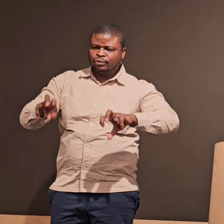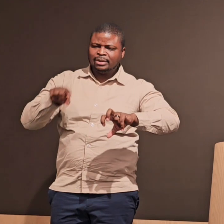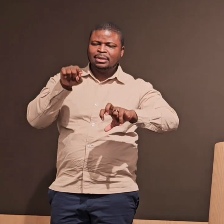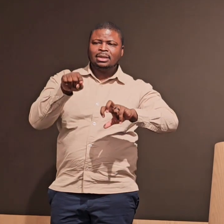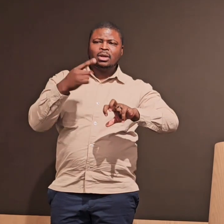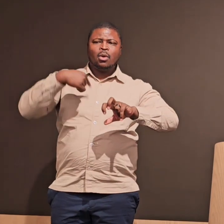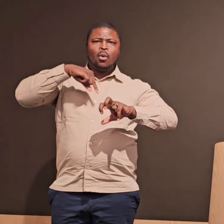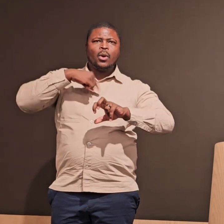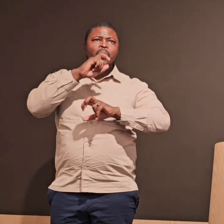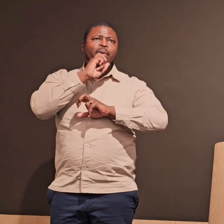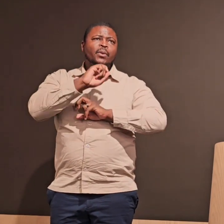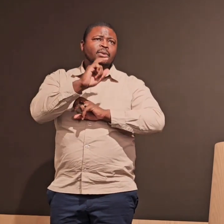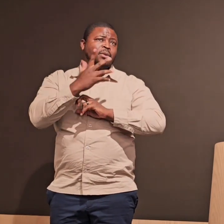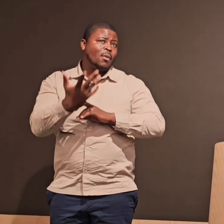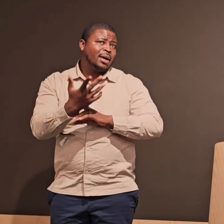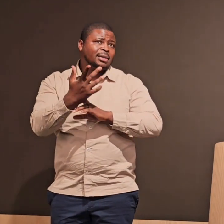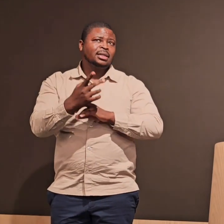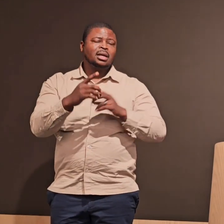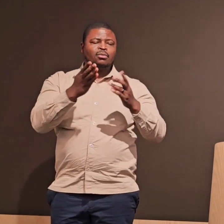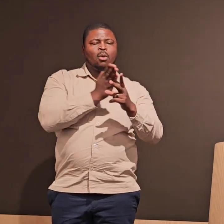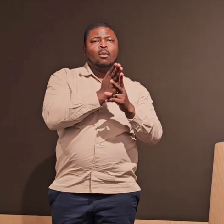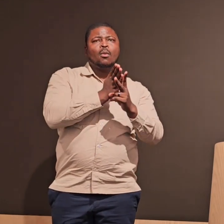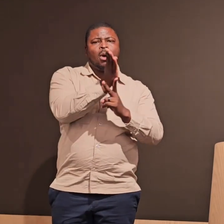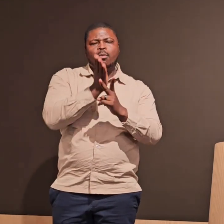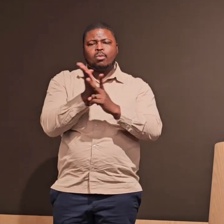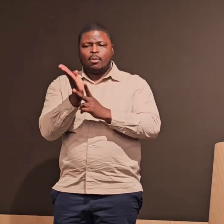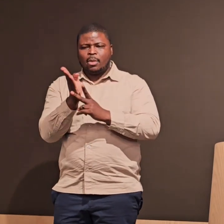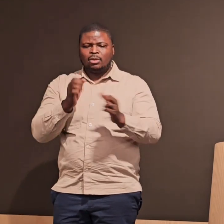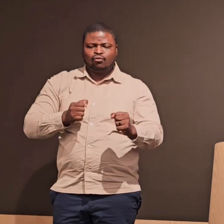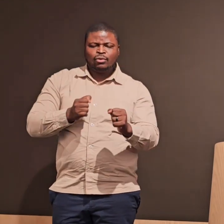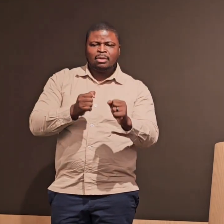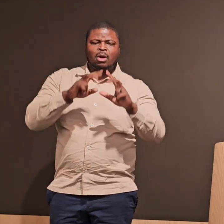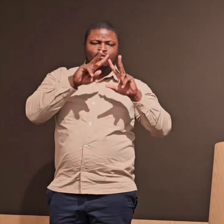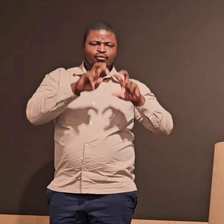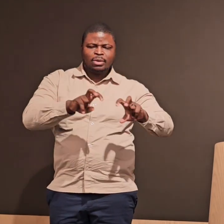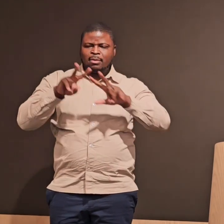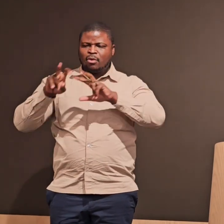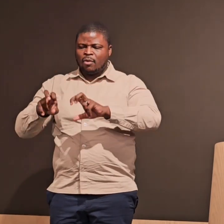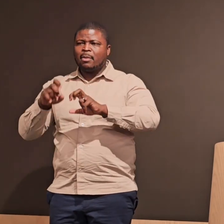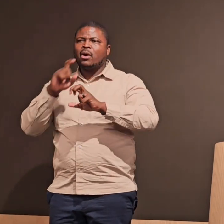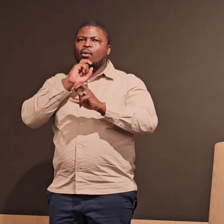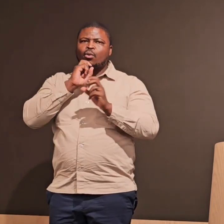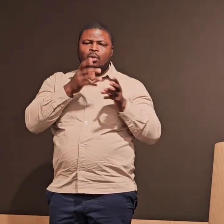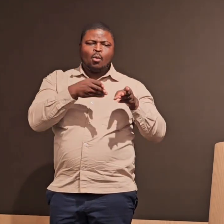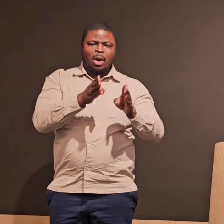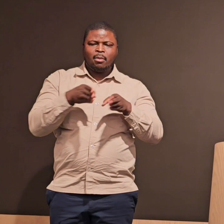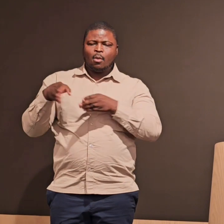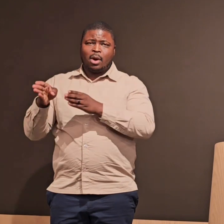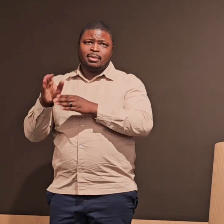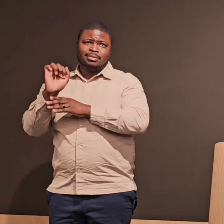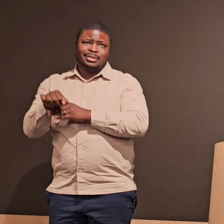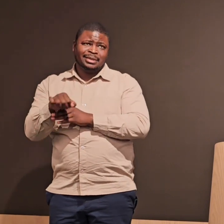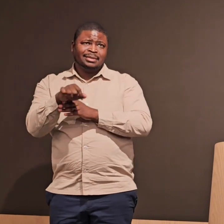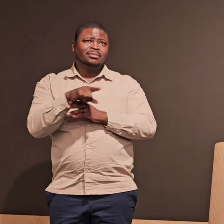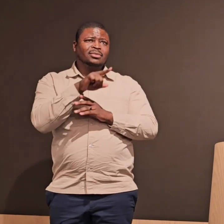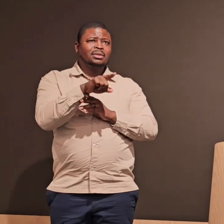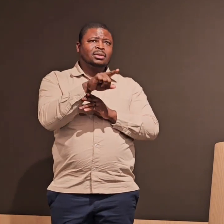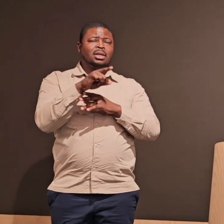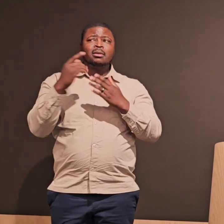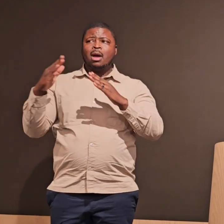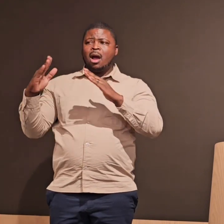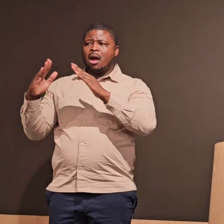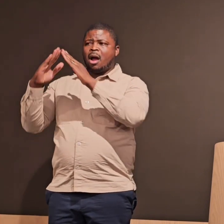combination of two methodologies where we combined the food security continuum as well as the